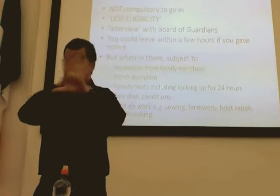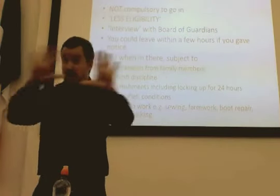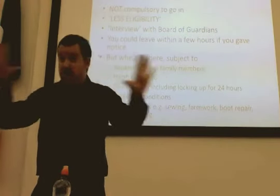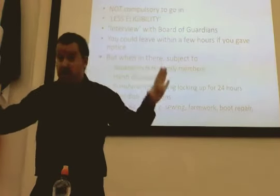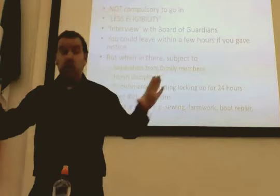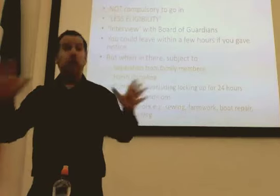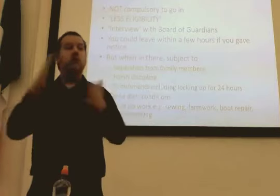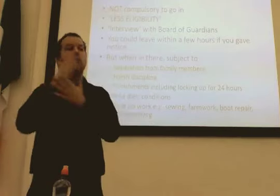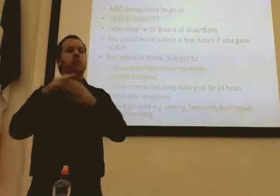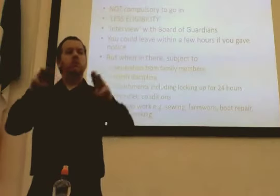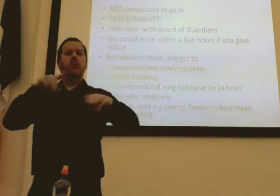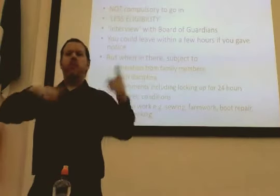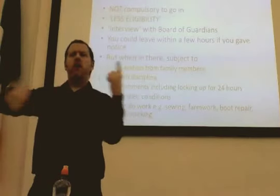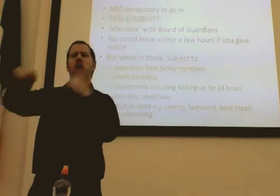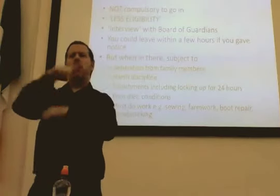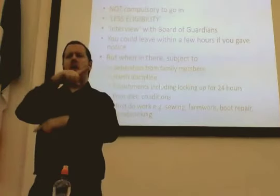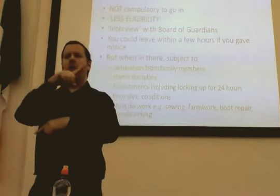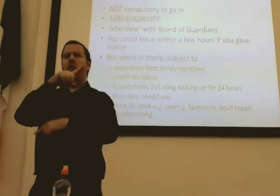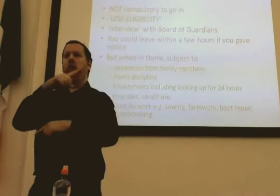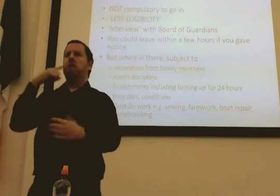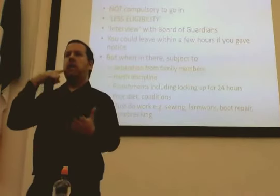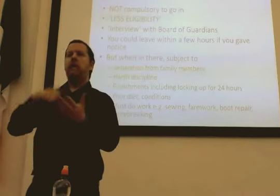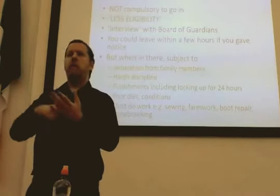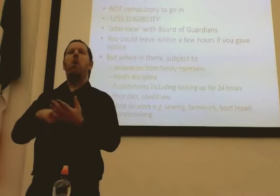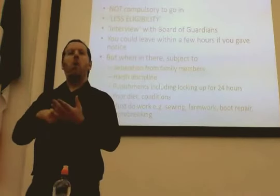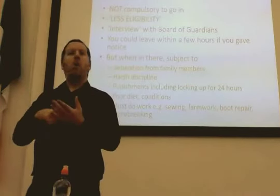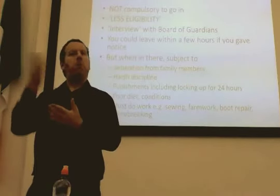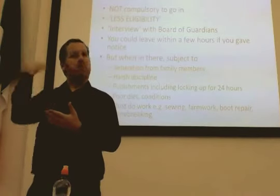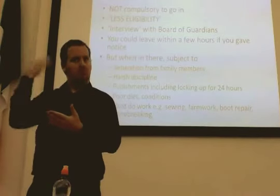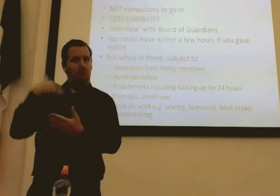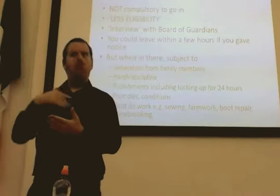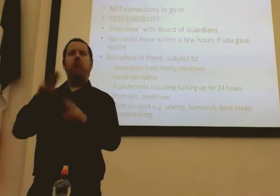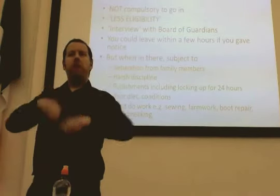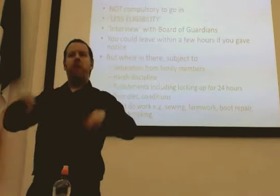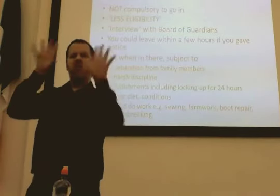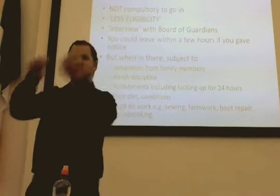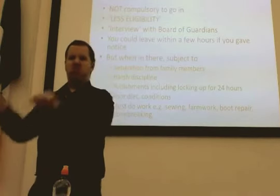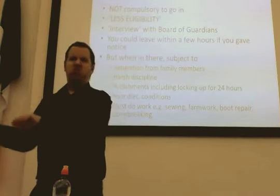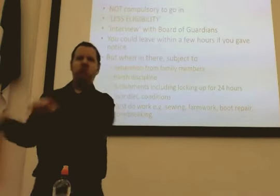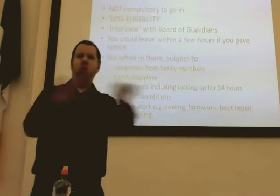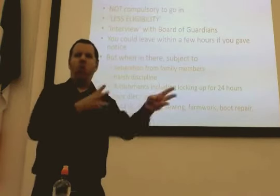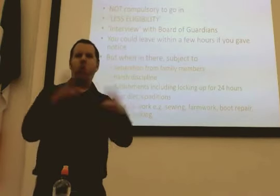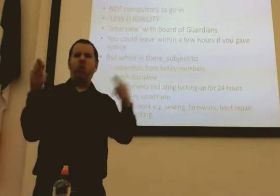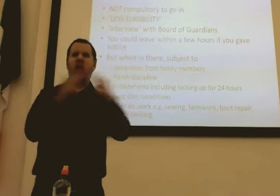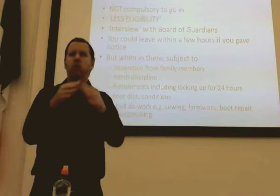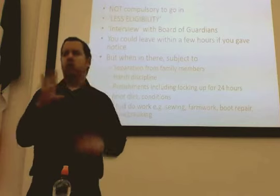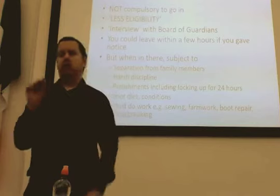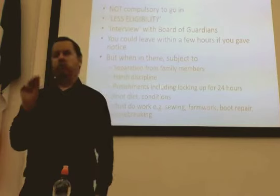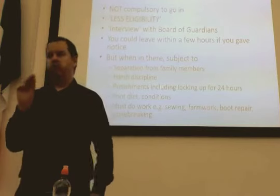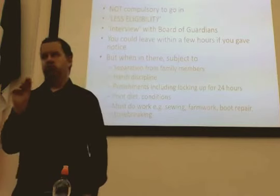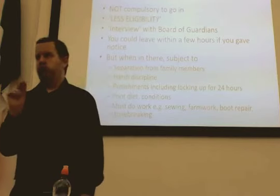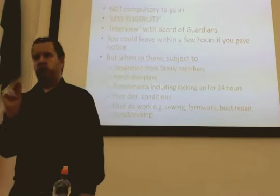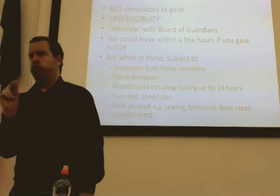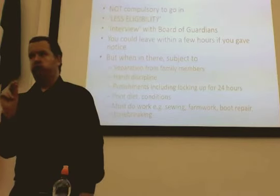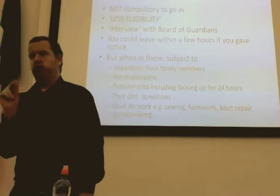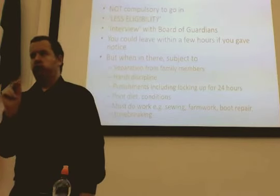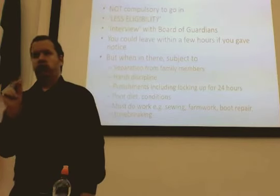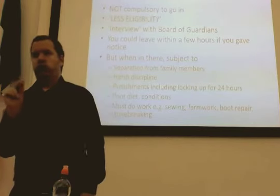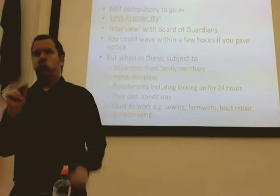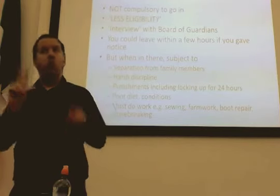One thing that I do want to debunk, I suppose, is the belief that people were forced into the workhouse. That's not true.